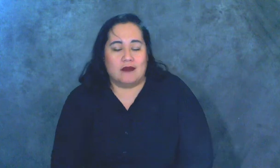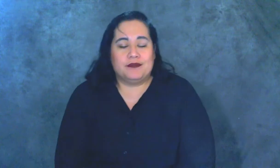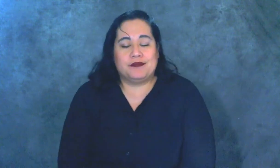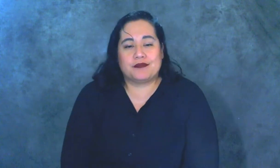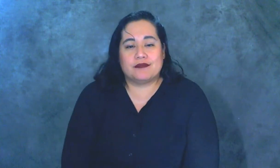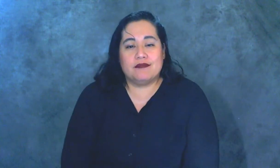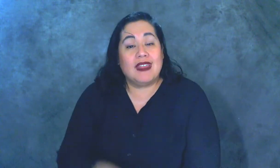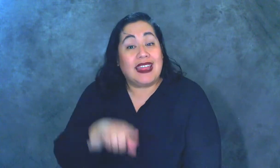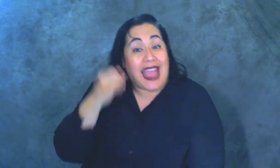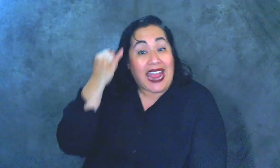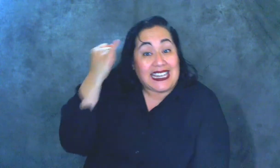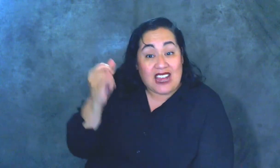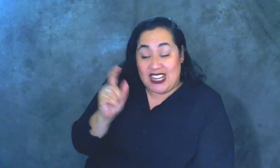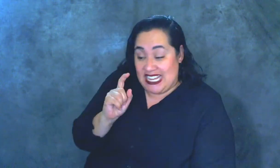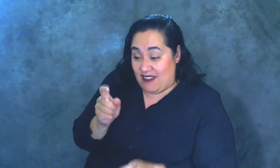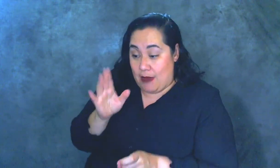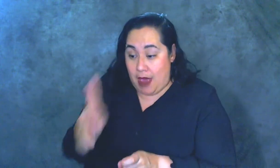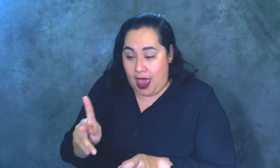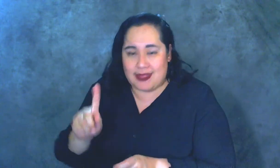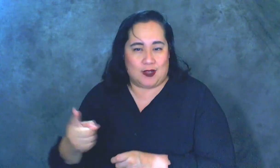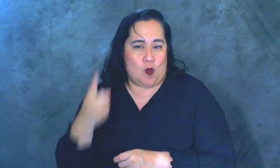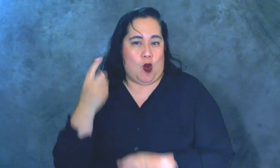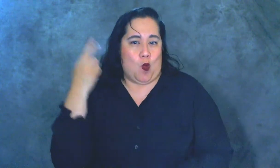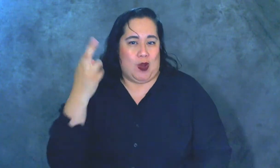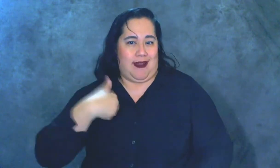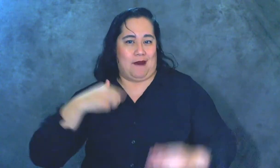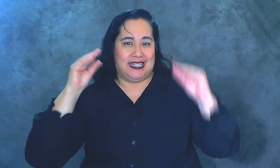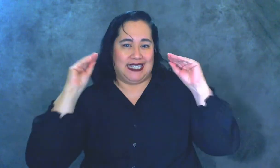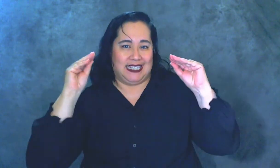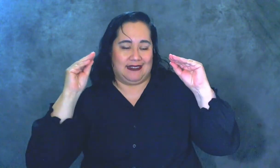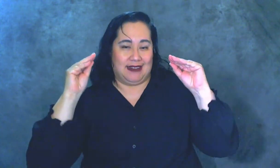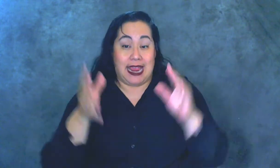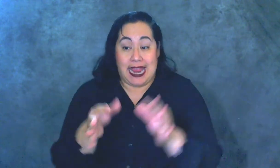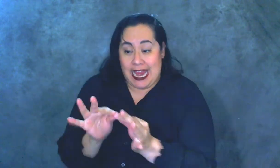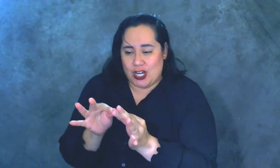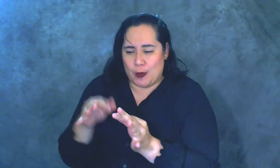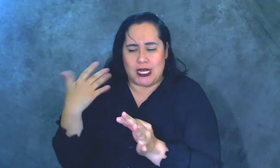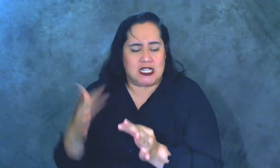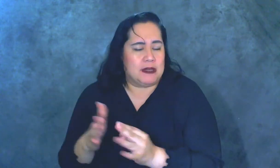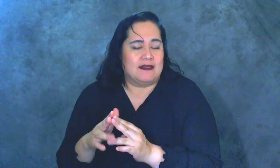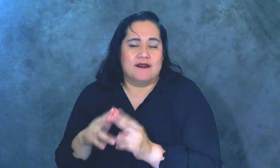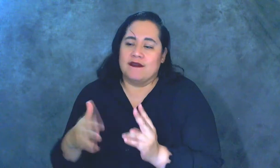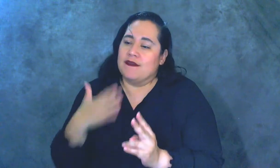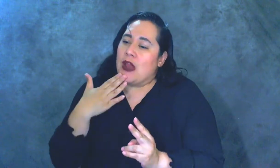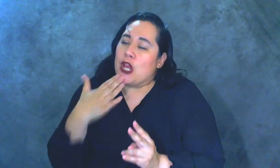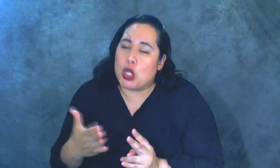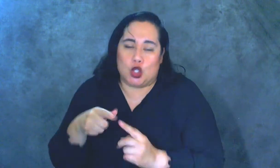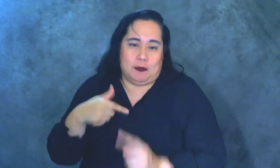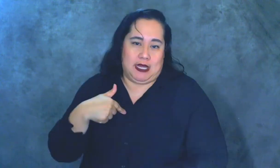The idea of giving back is one reason I'm teaching. Interpreting has been very good to me, and I have to